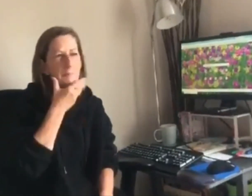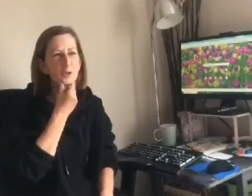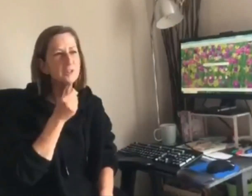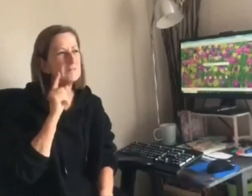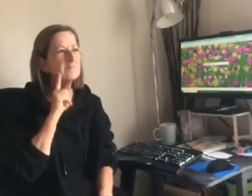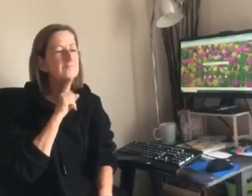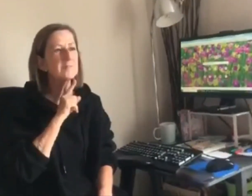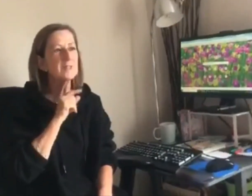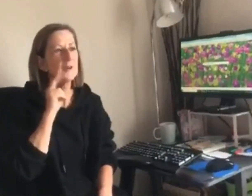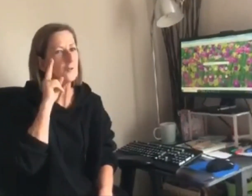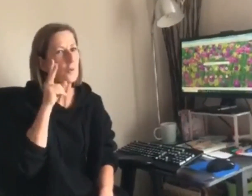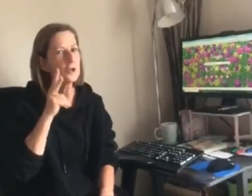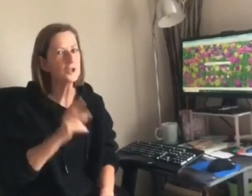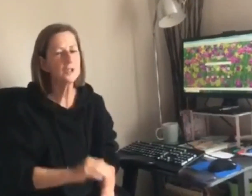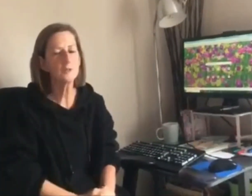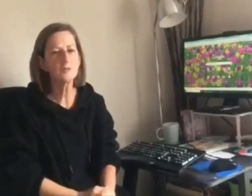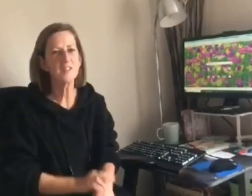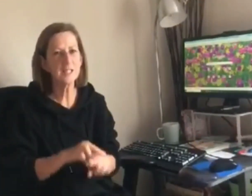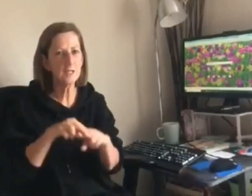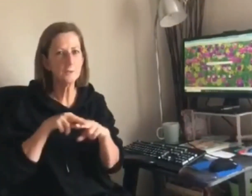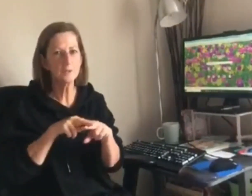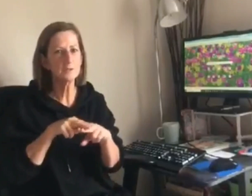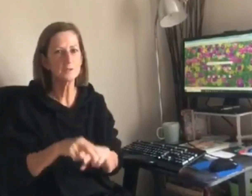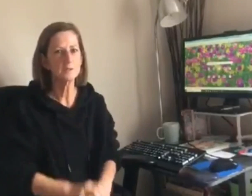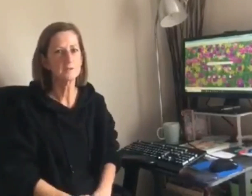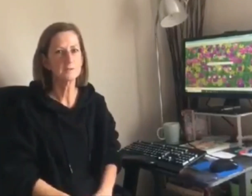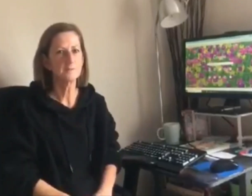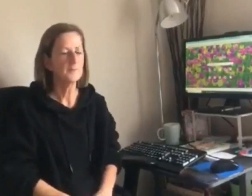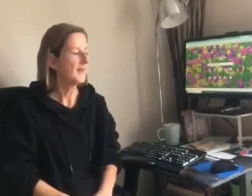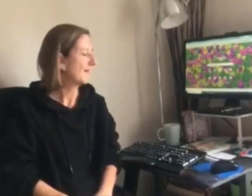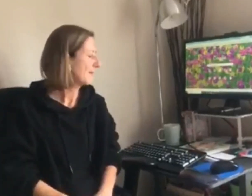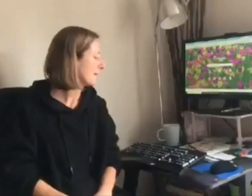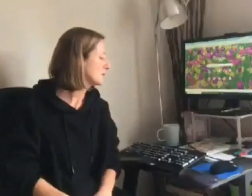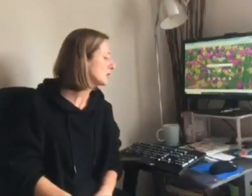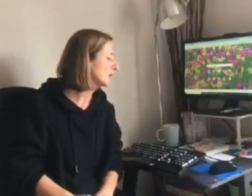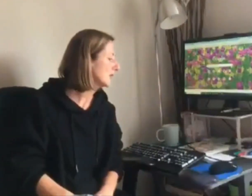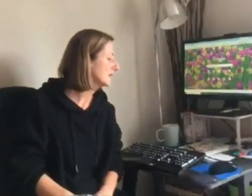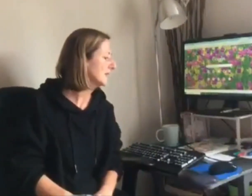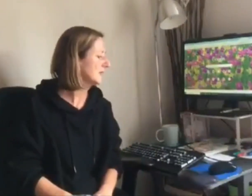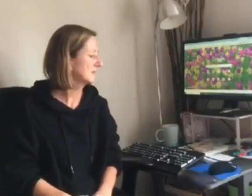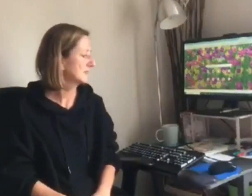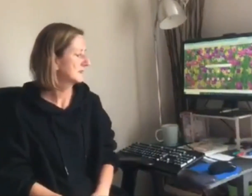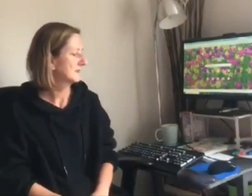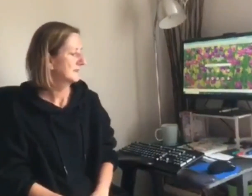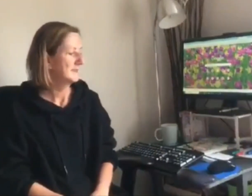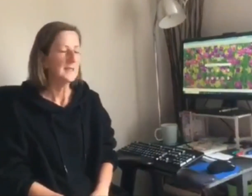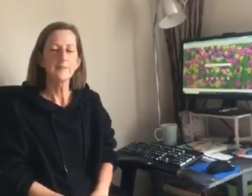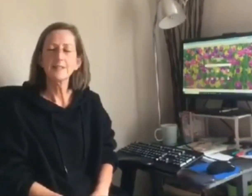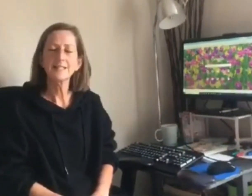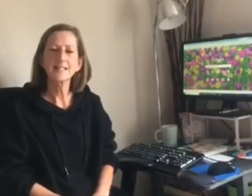people have watched those videos? I'm just looking over here. There's